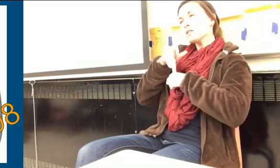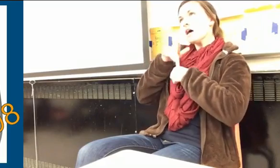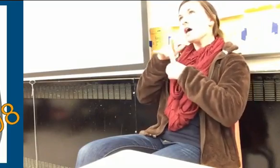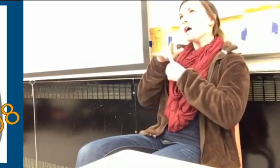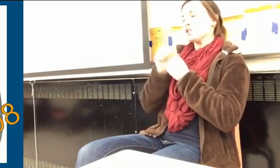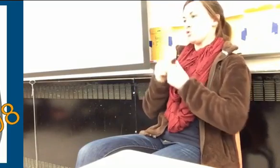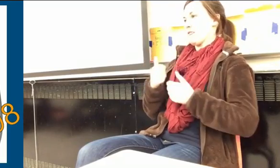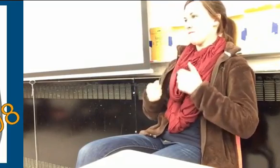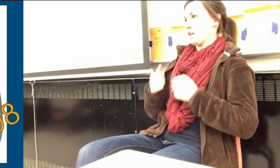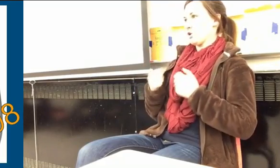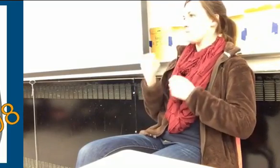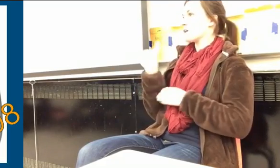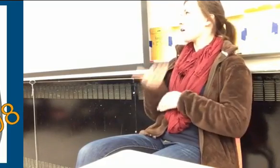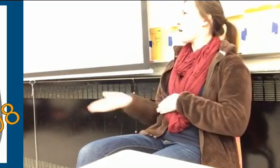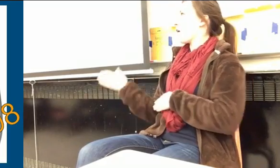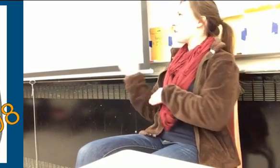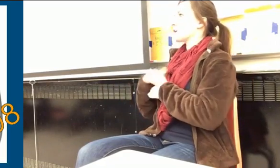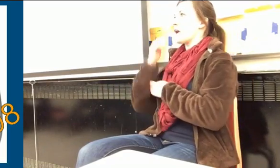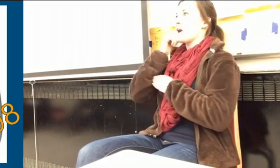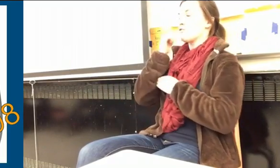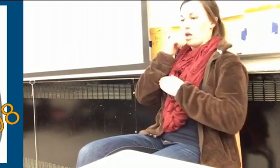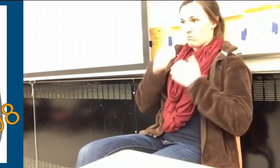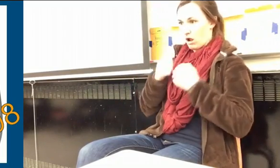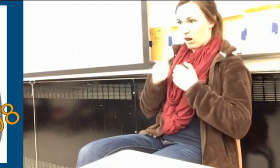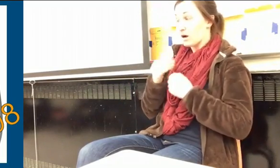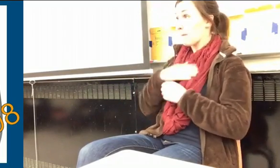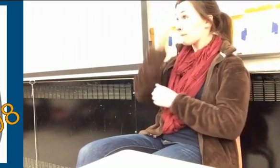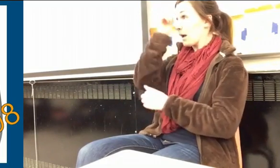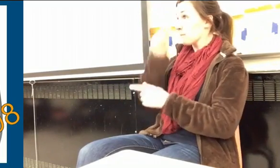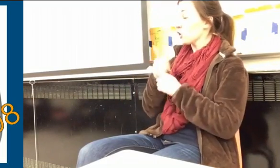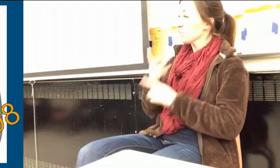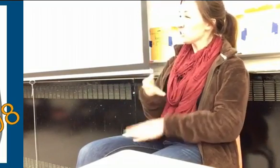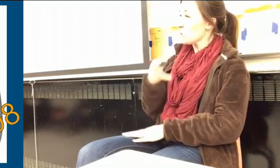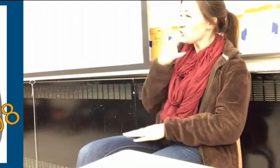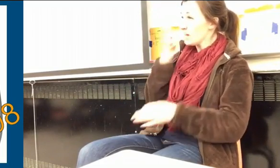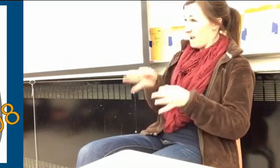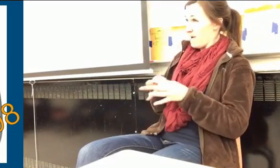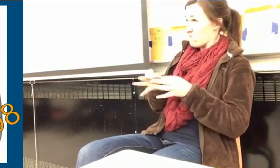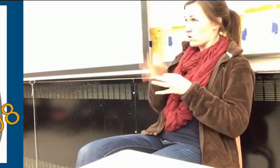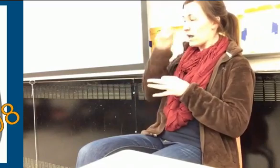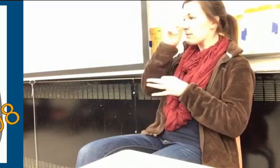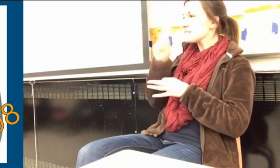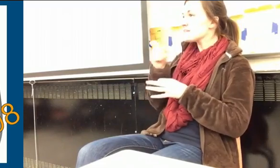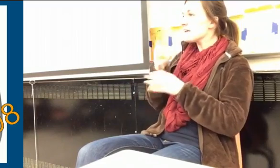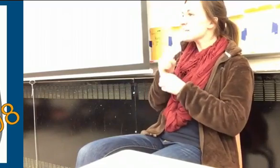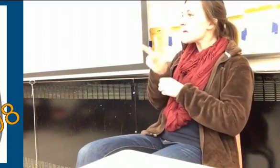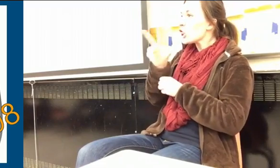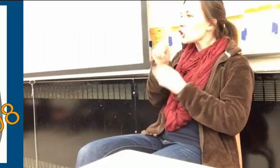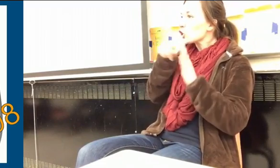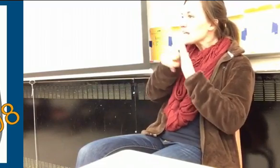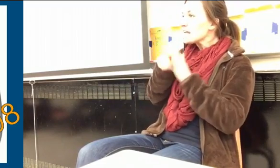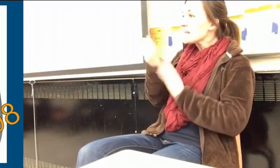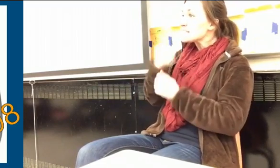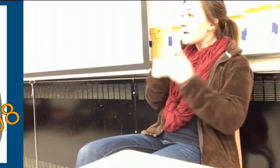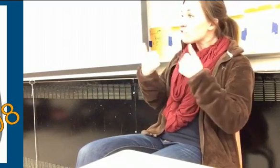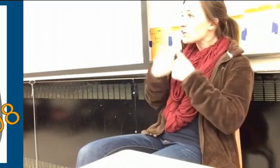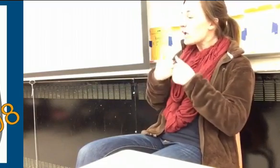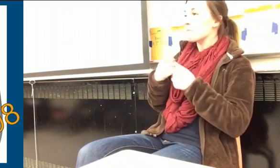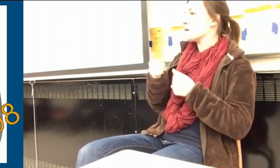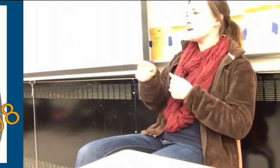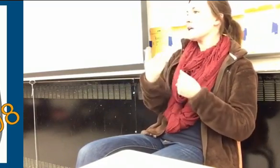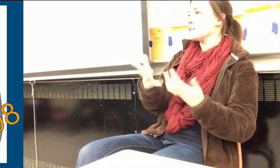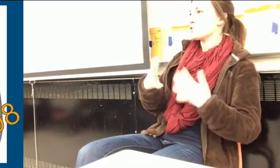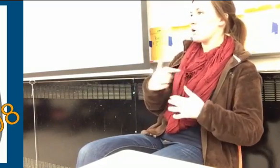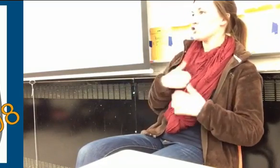games. Like all day, every day, to the point where my brother is so good at Fortnite because he gets like 30 kills a game, where he doesn't want to play with me anymore because I bring